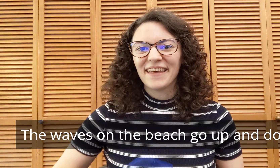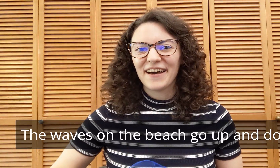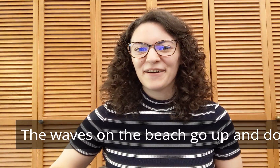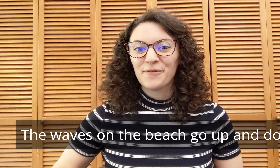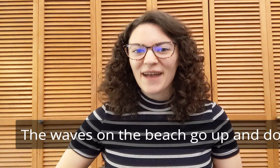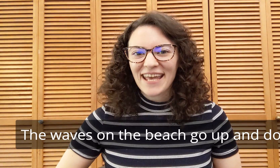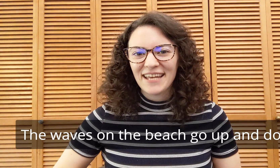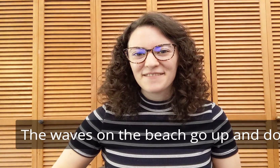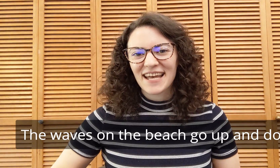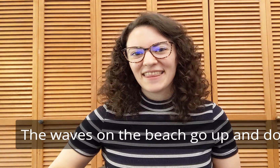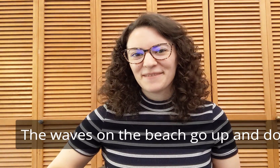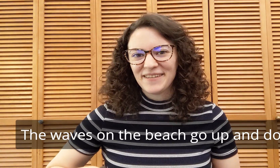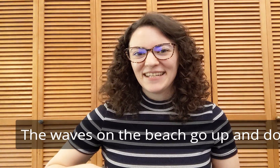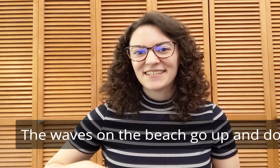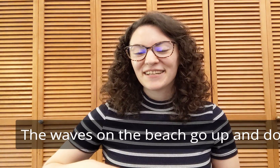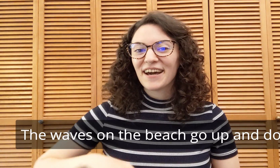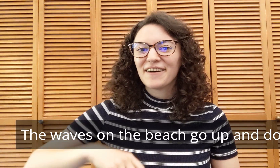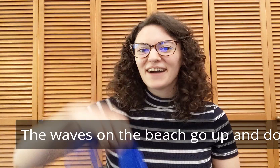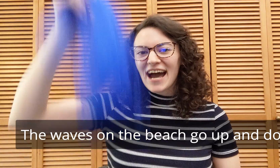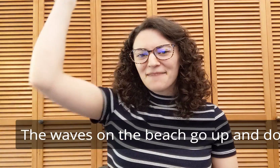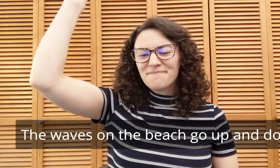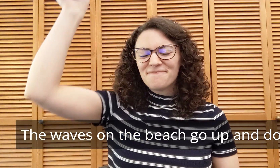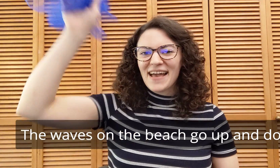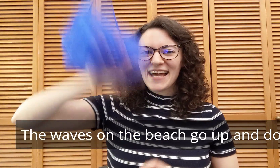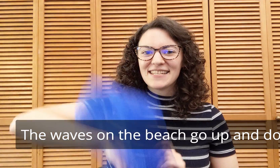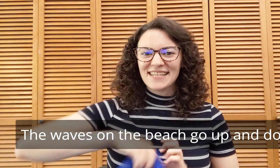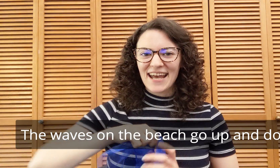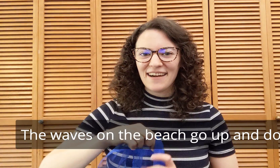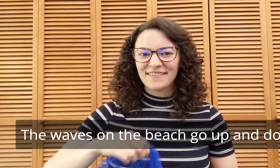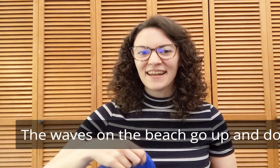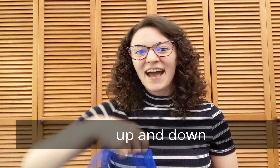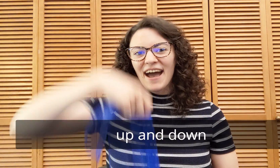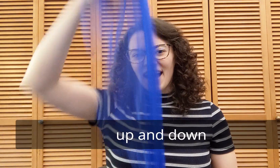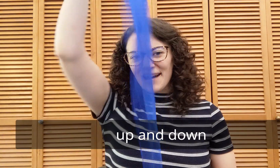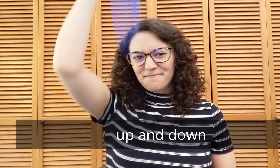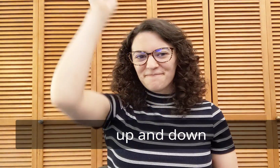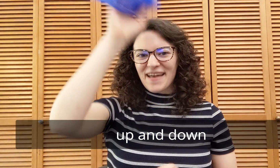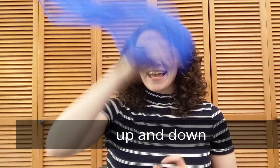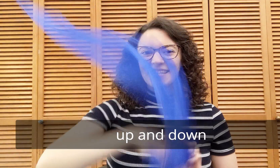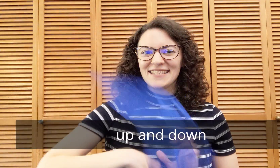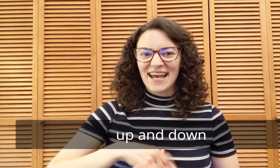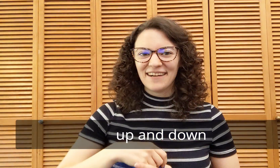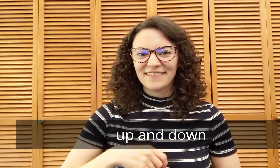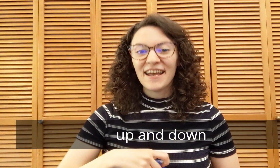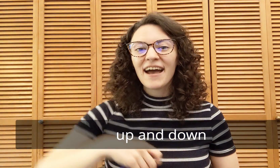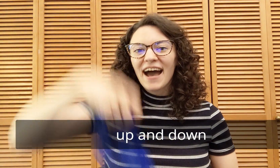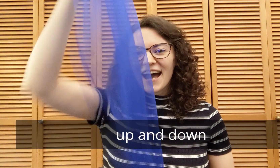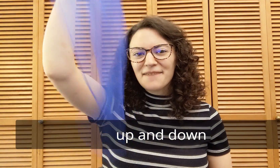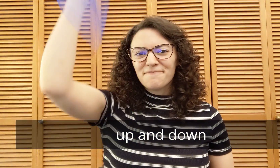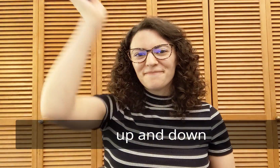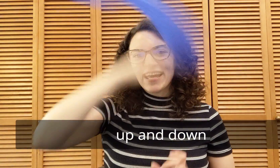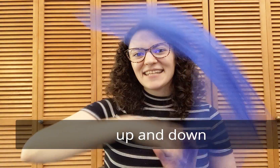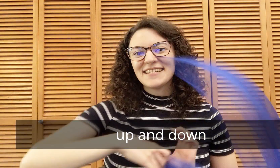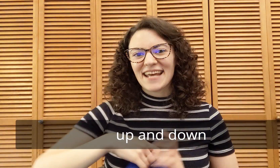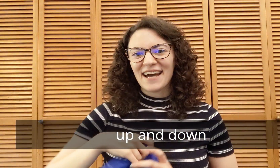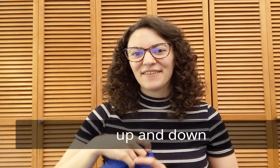The waves on the beach go up and down, up and down, up and down.